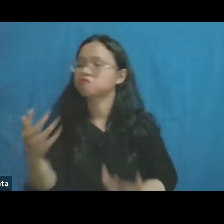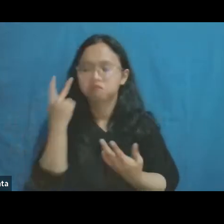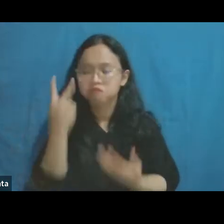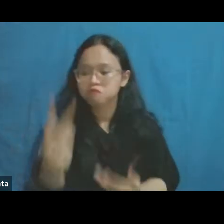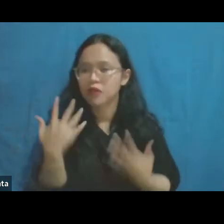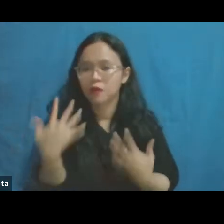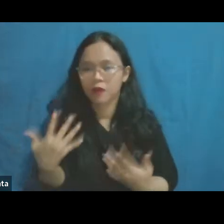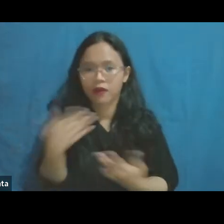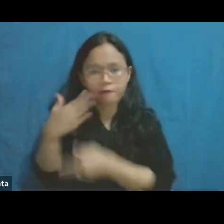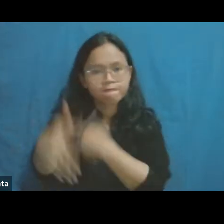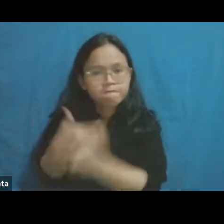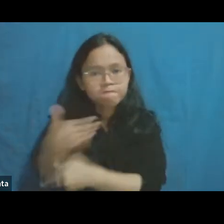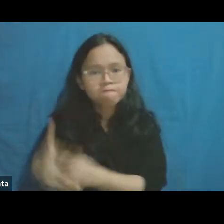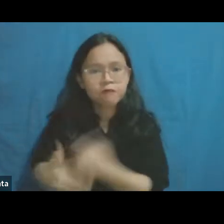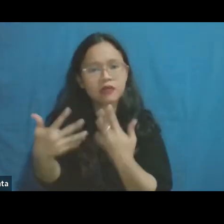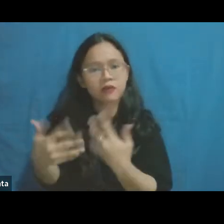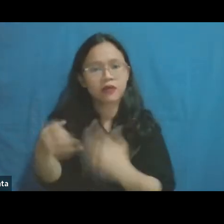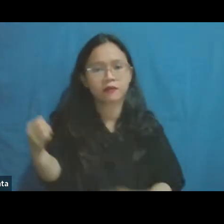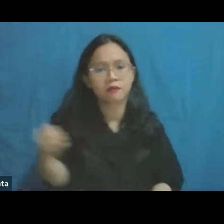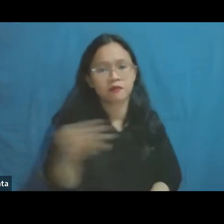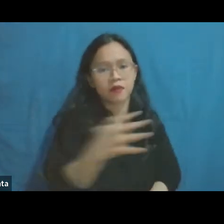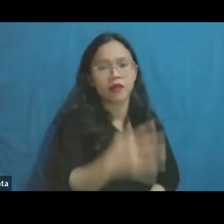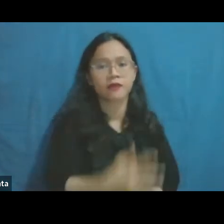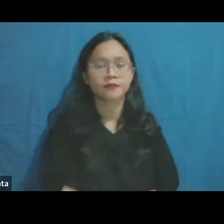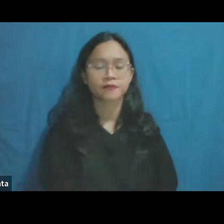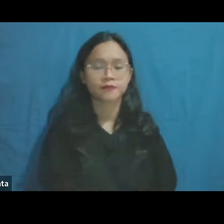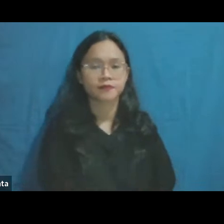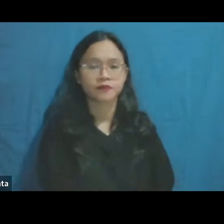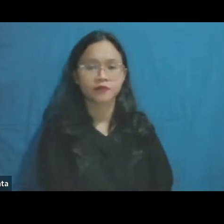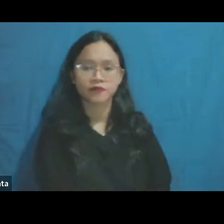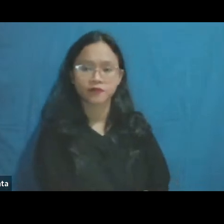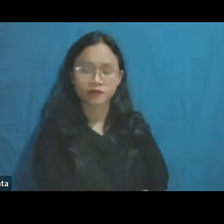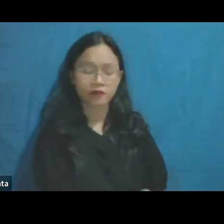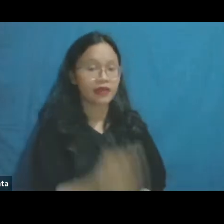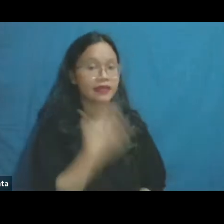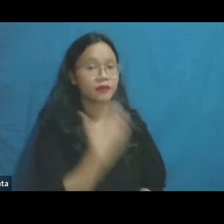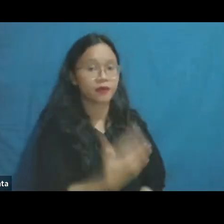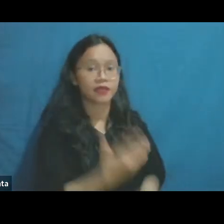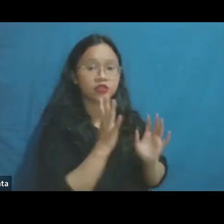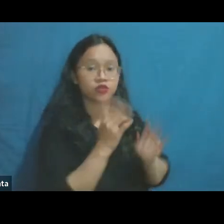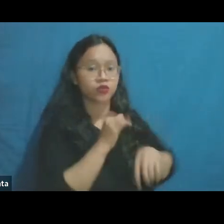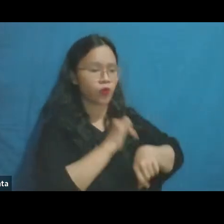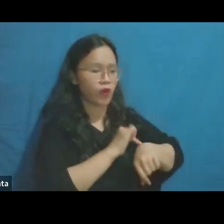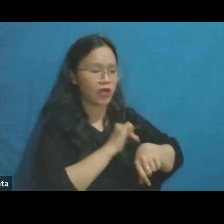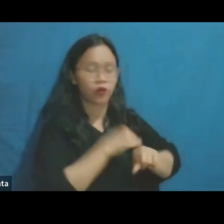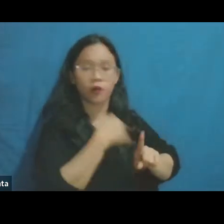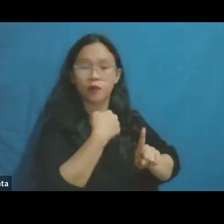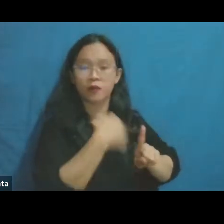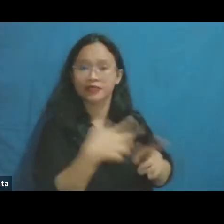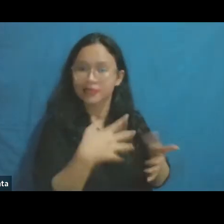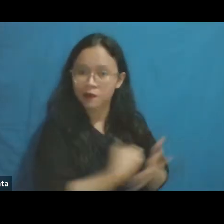Thank you for the chance and also the platform to share what is happening in West Papua